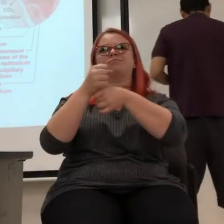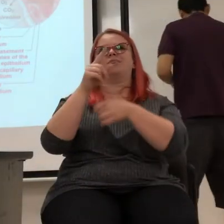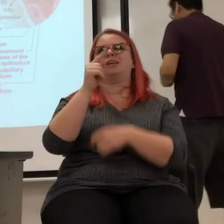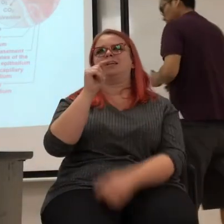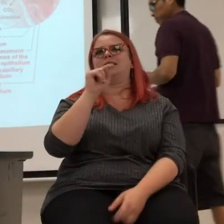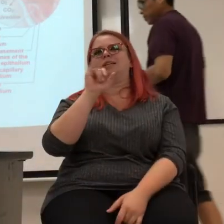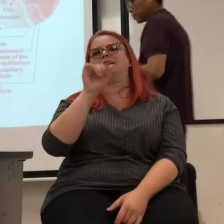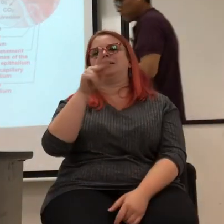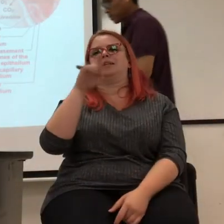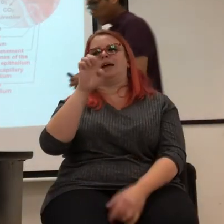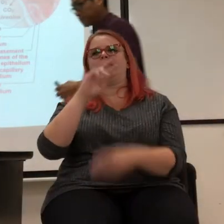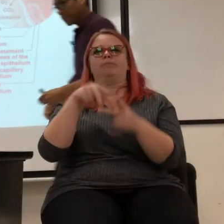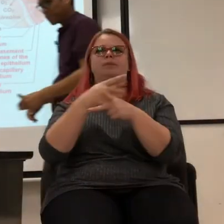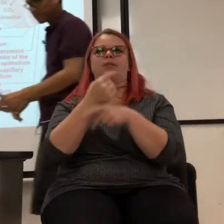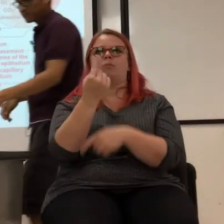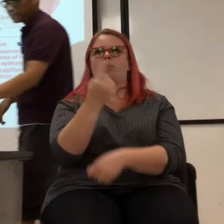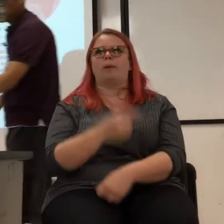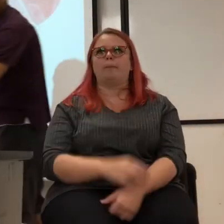Get some more colors.